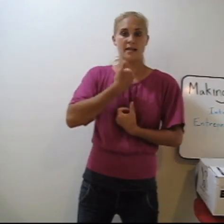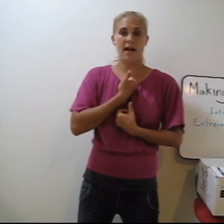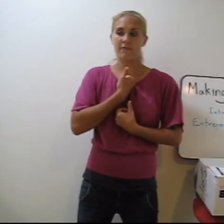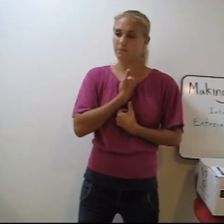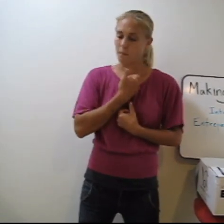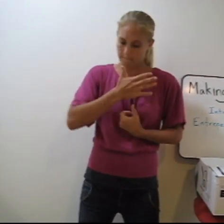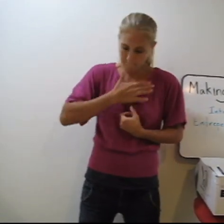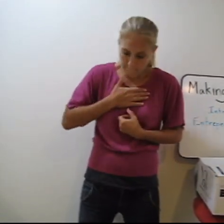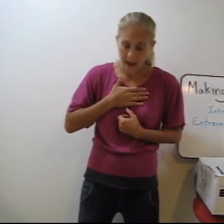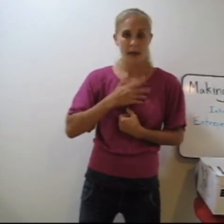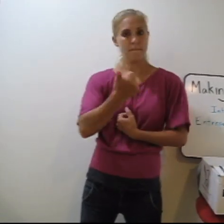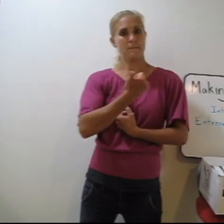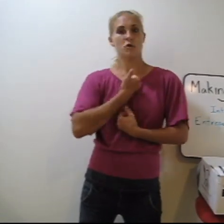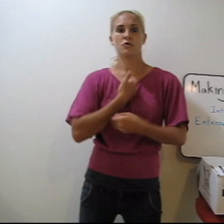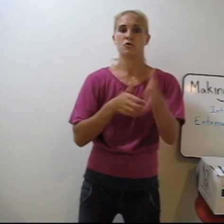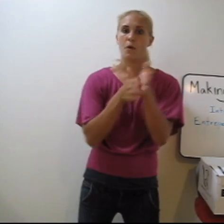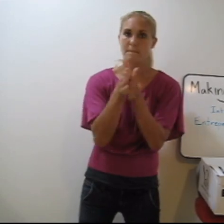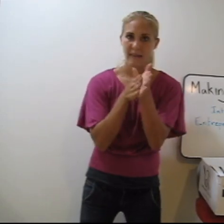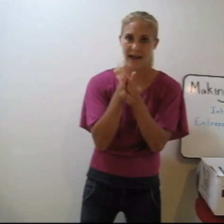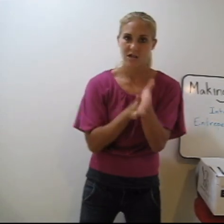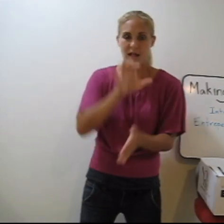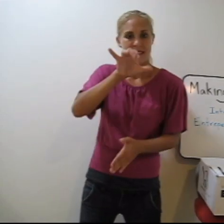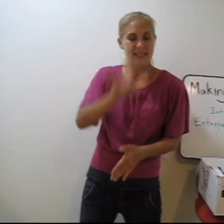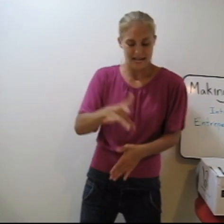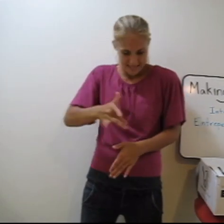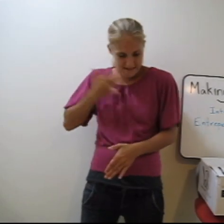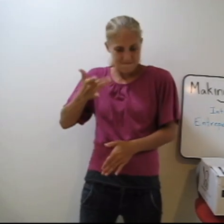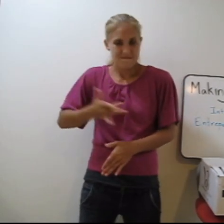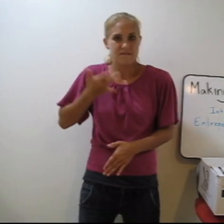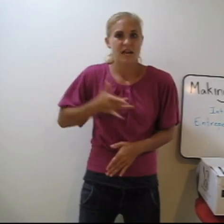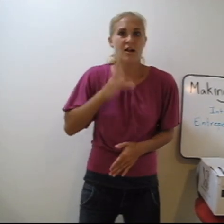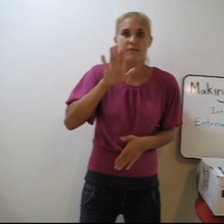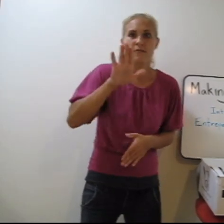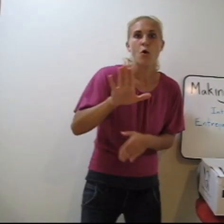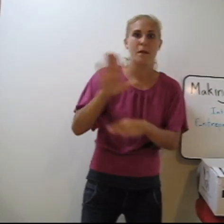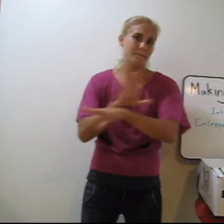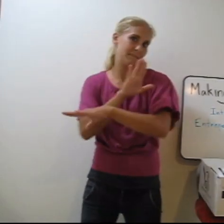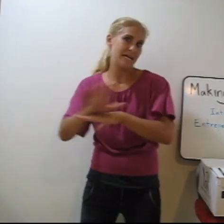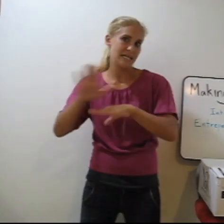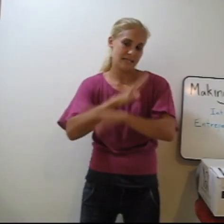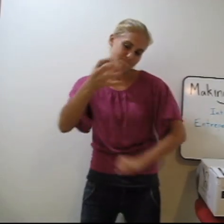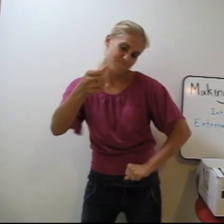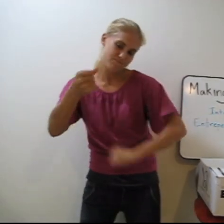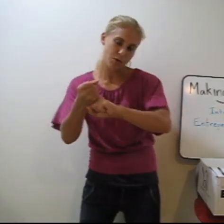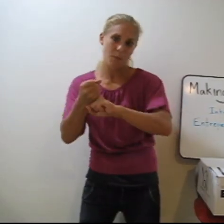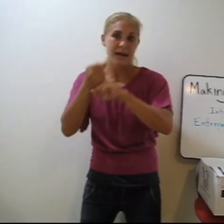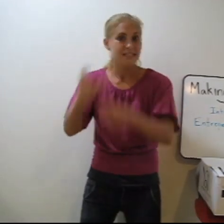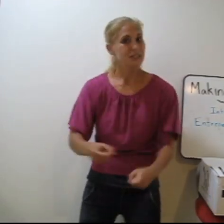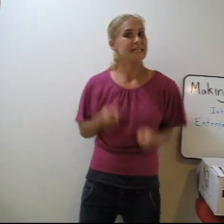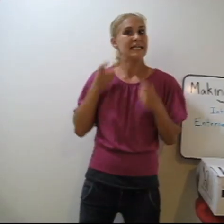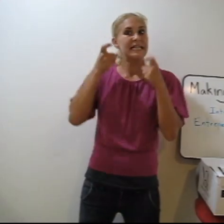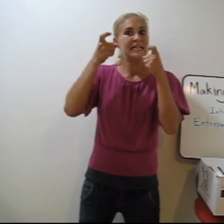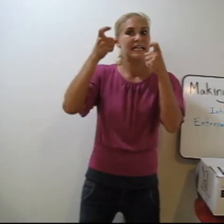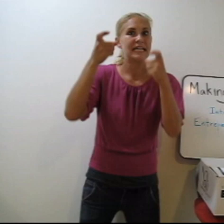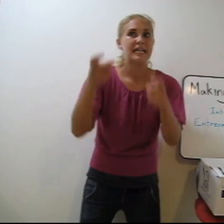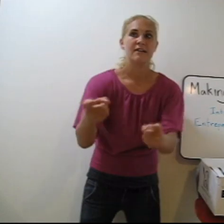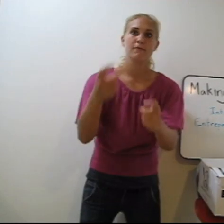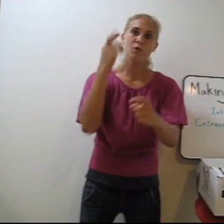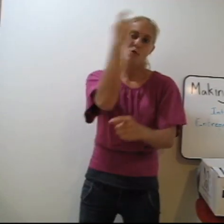personal passion. It will be the fuel for your entrepreneurial engine. It will breathe life into your goals, dreams, and ambitions.